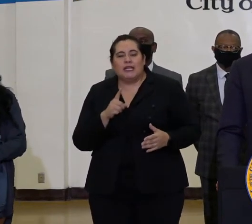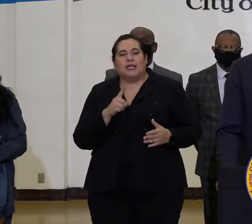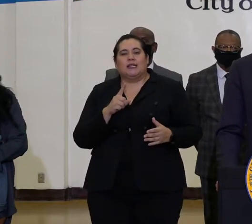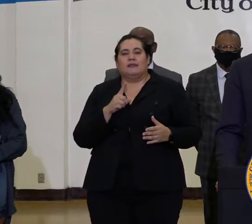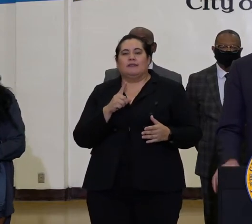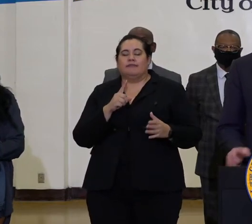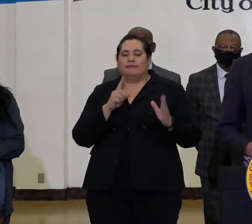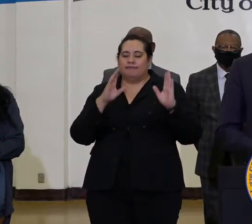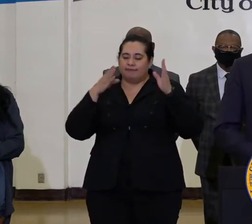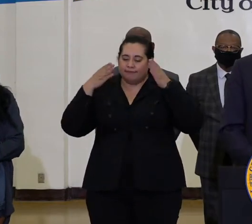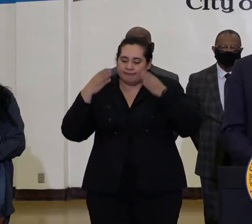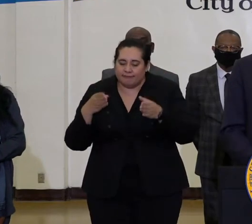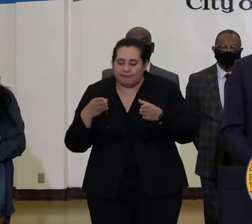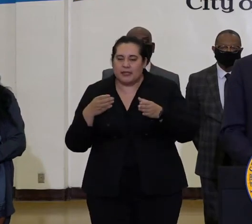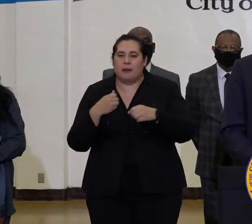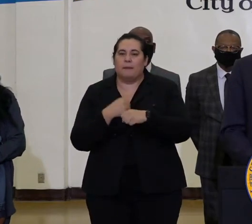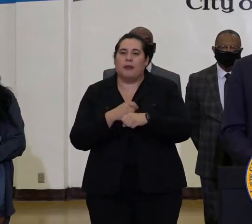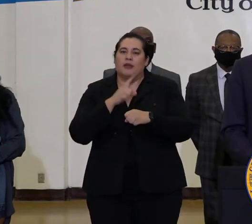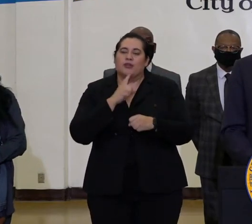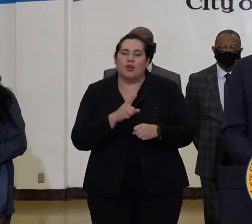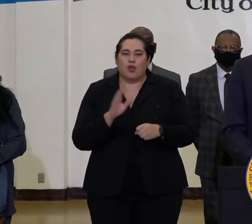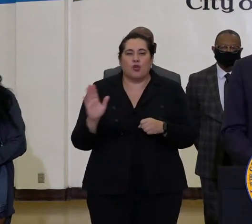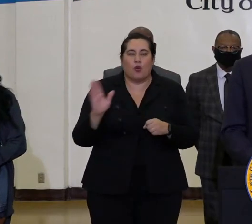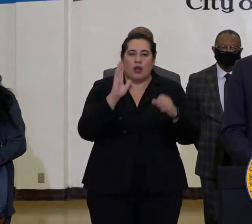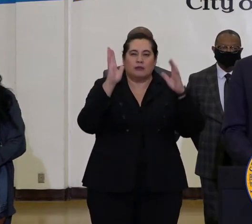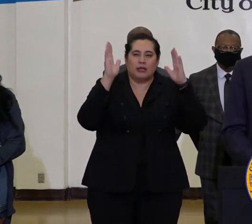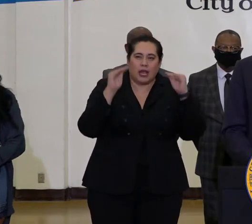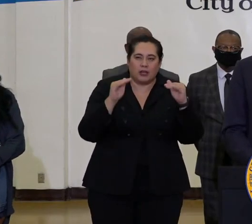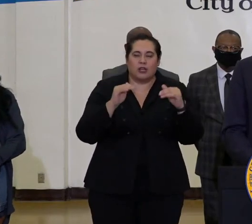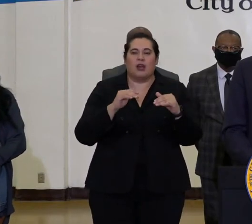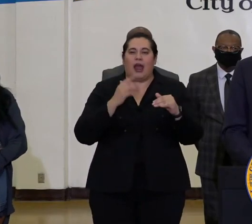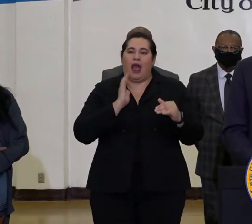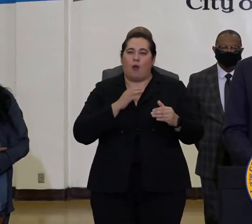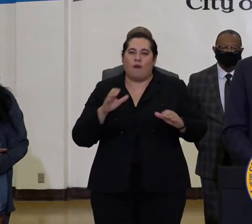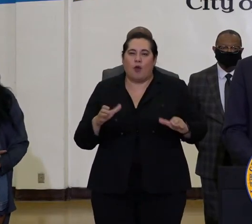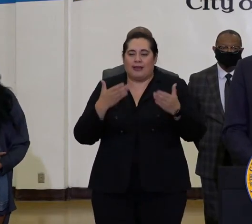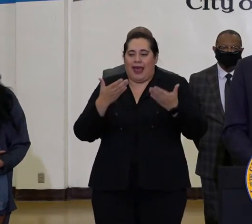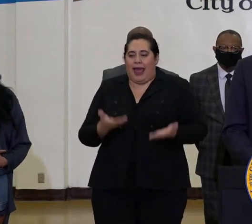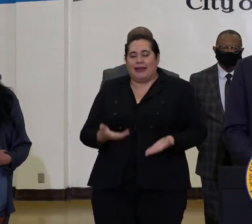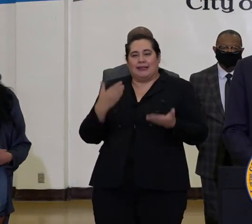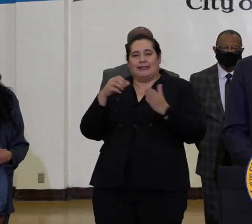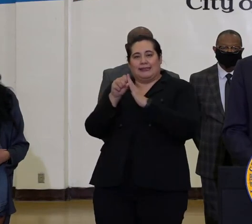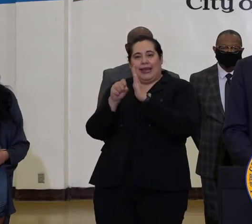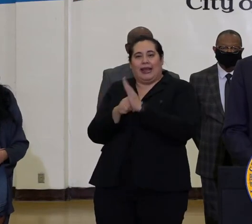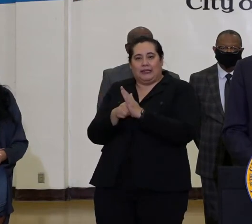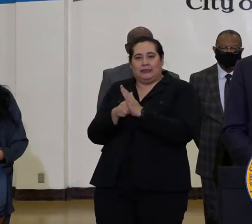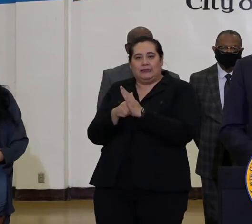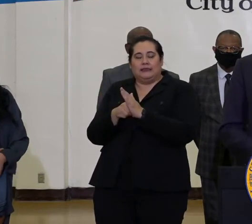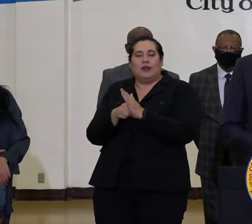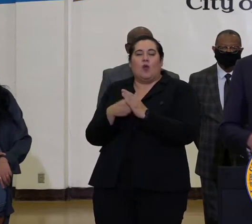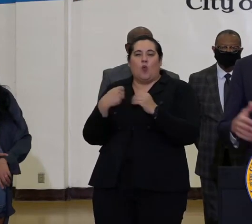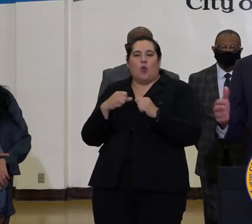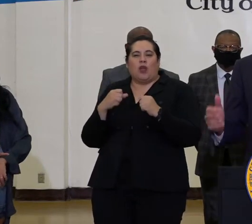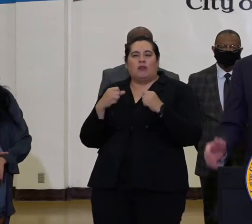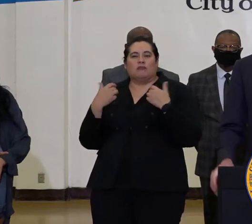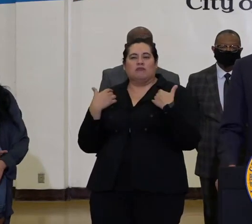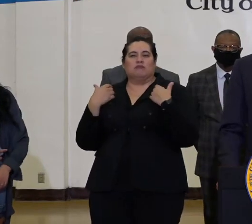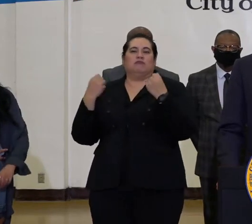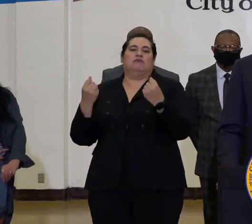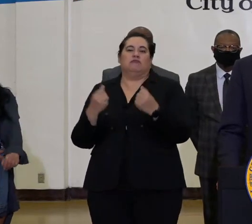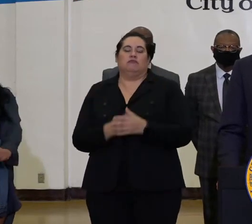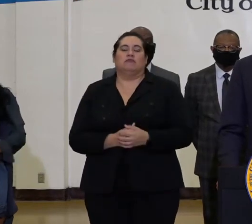to mind these gaps in terms of your expectation and our performance as a state. So with that, as I